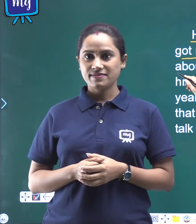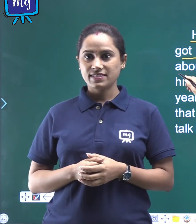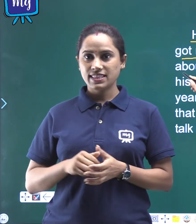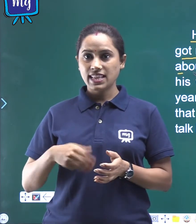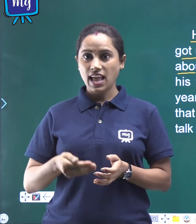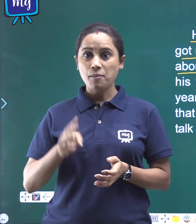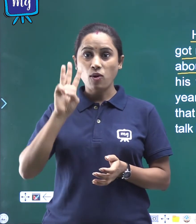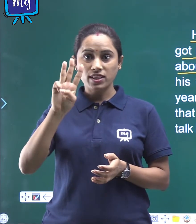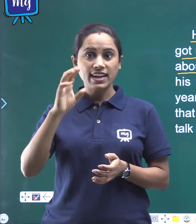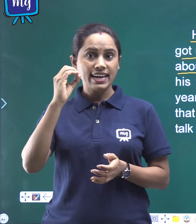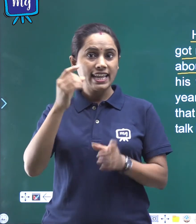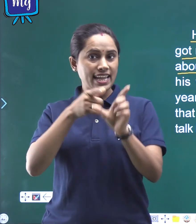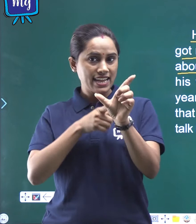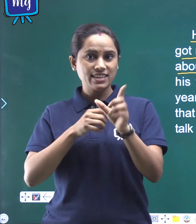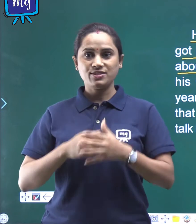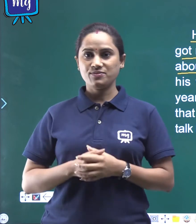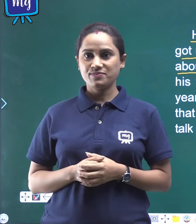about 30 years